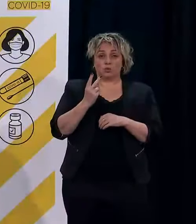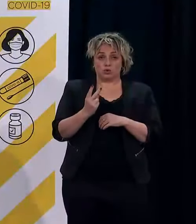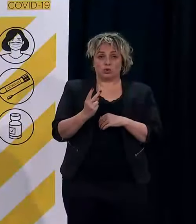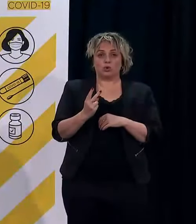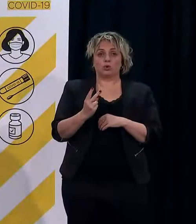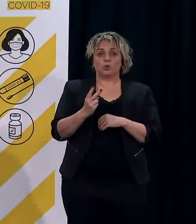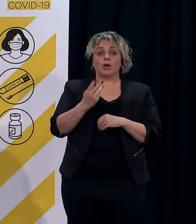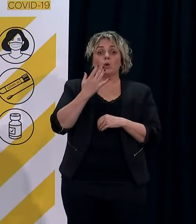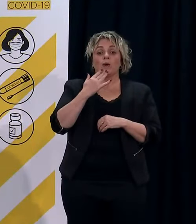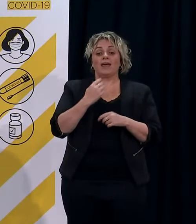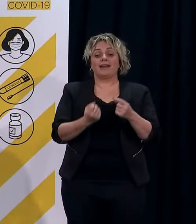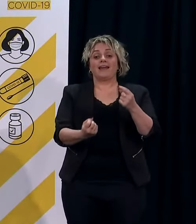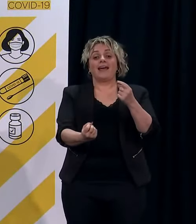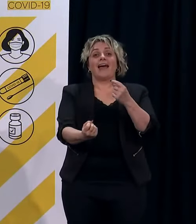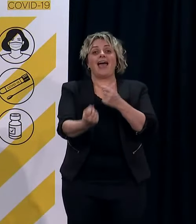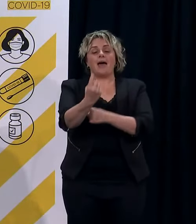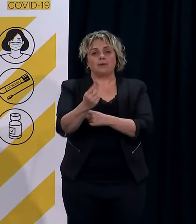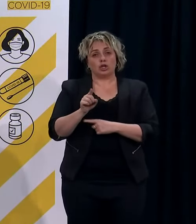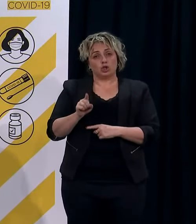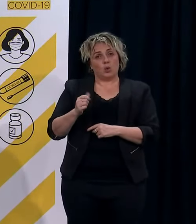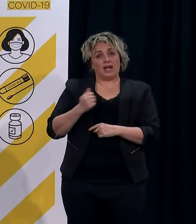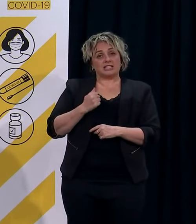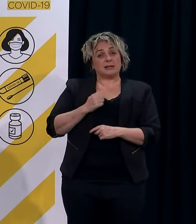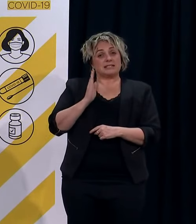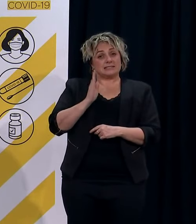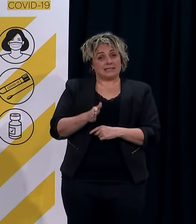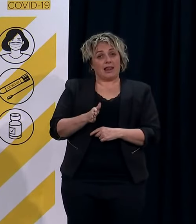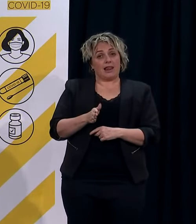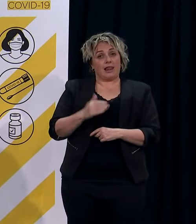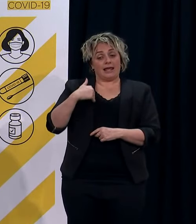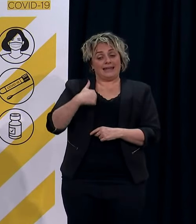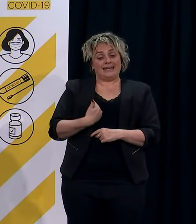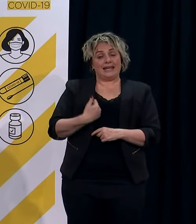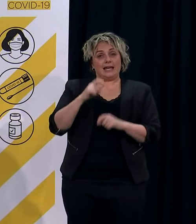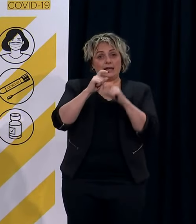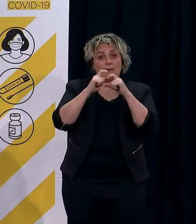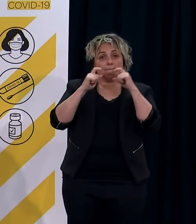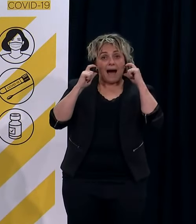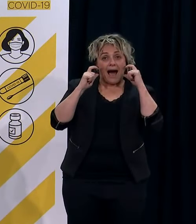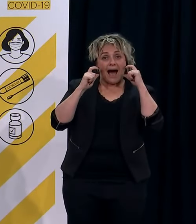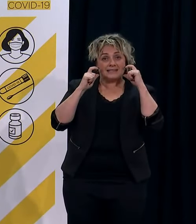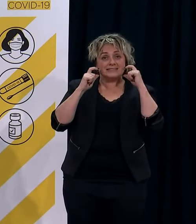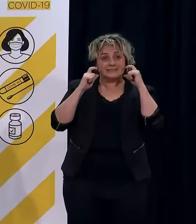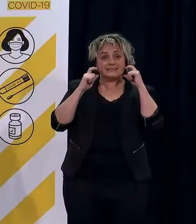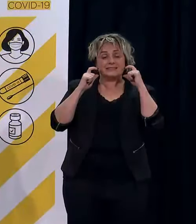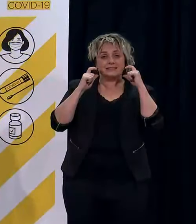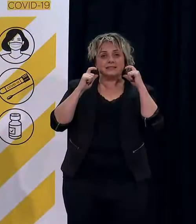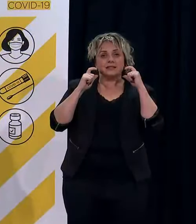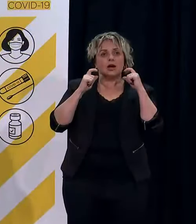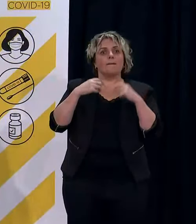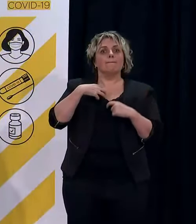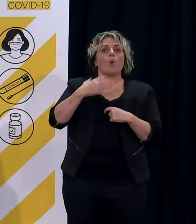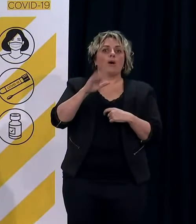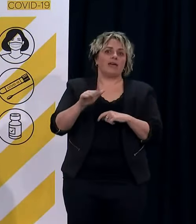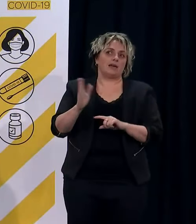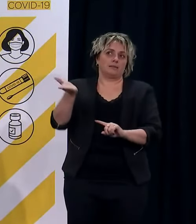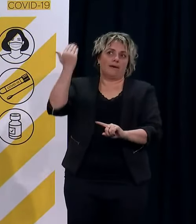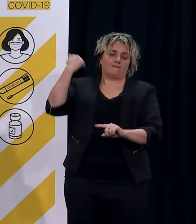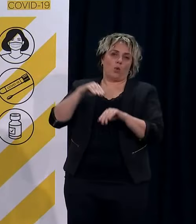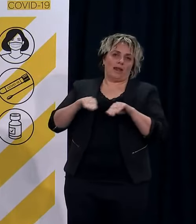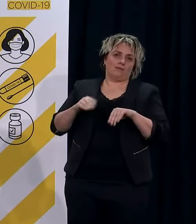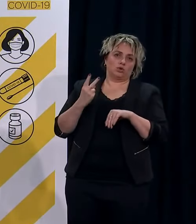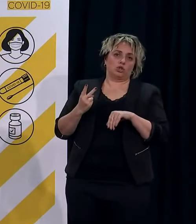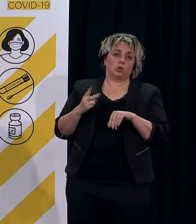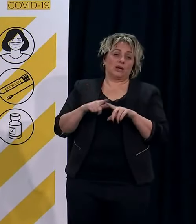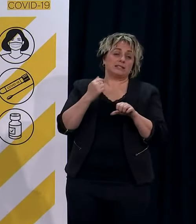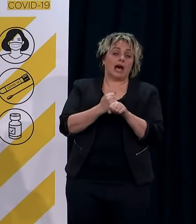get there, do you expect masking to be required in a lot more venues than it what previously was at level 2, in schools